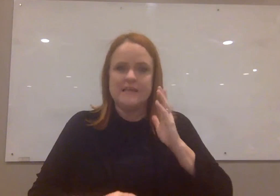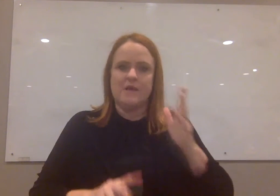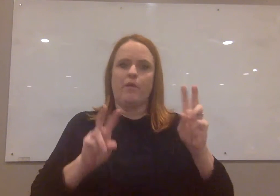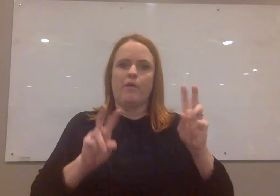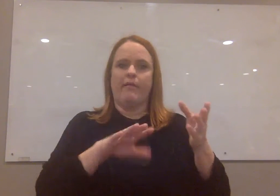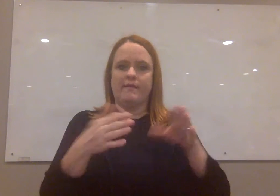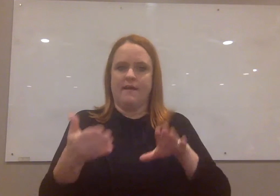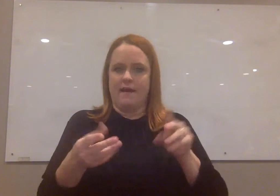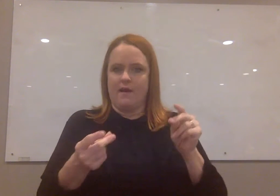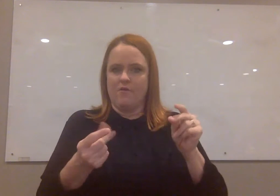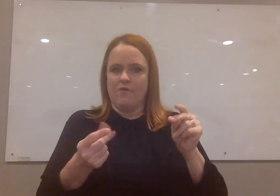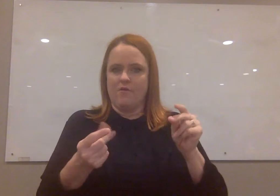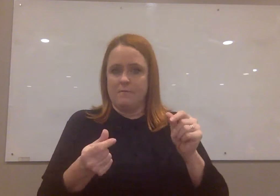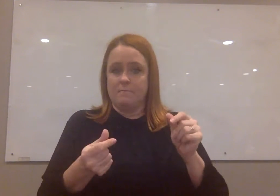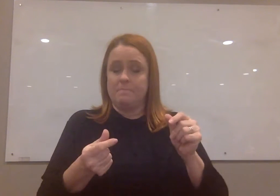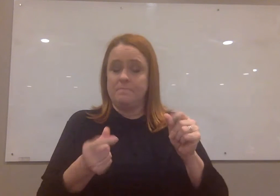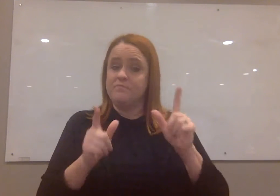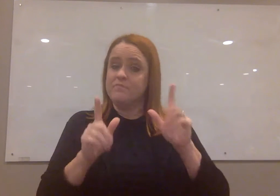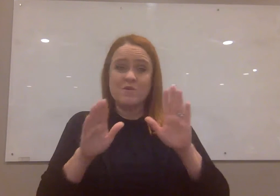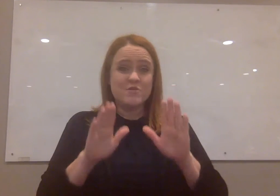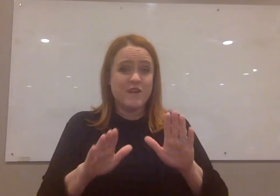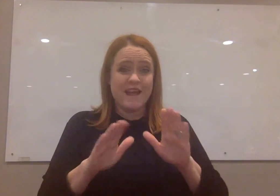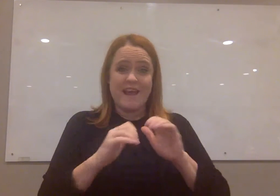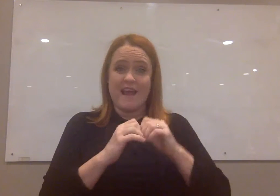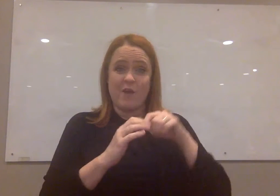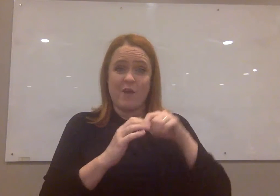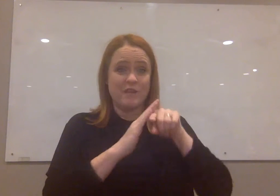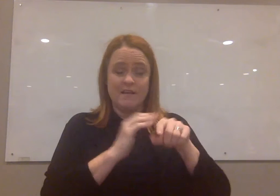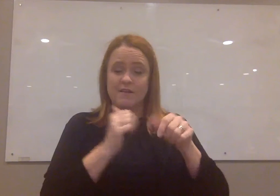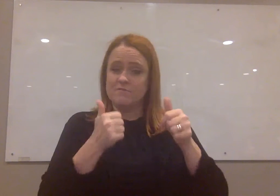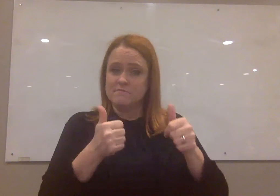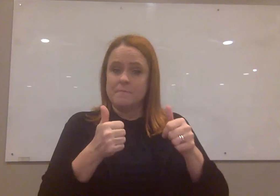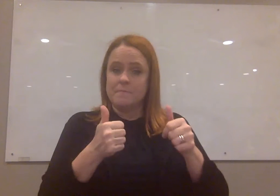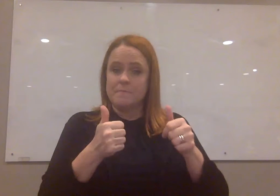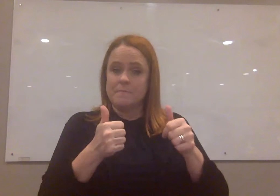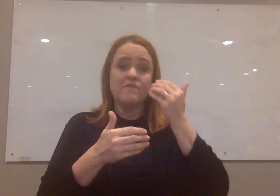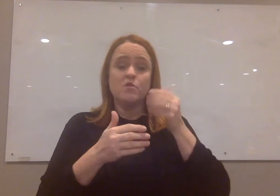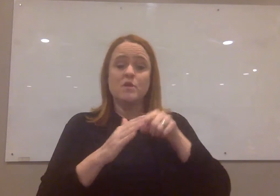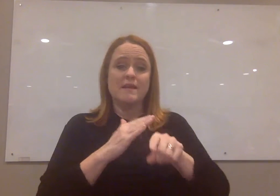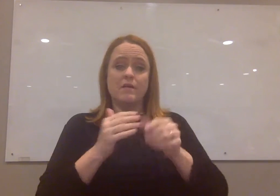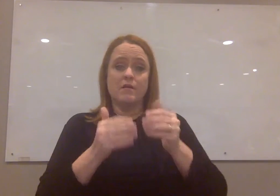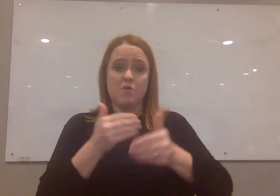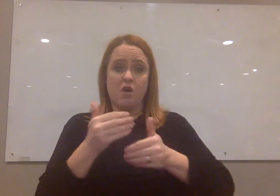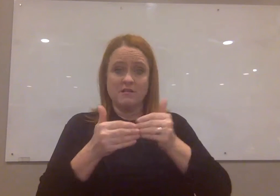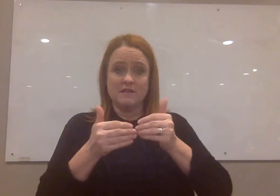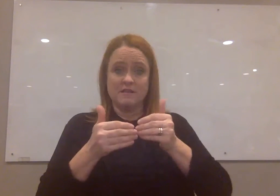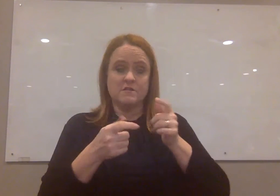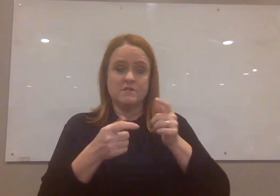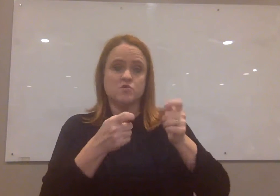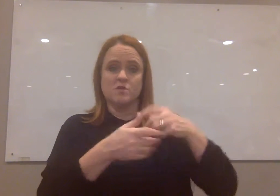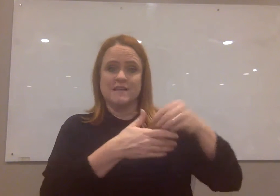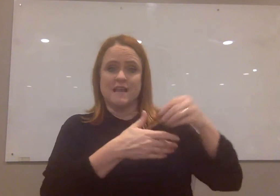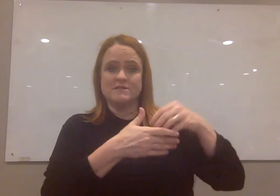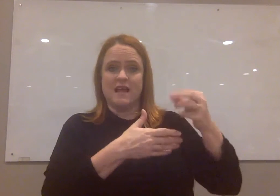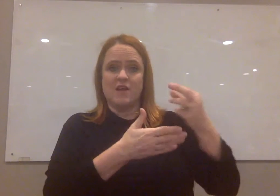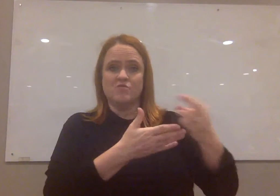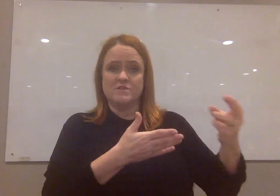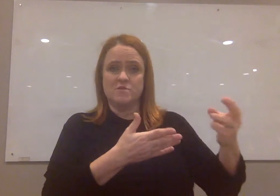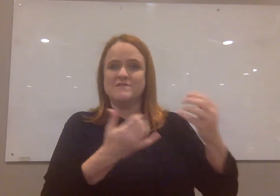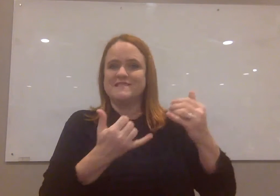So that's a great way to kill stuff, but if you kill a process that's controlling an outside resource, you've now just had a resource leak, like you would have in like C or